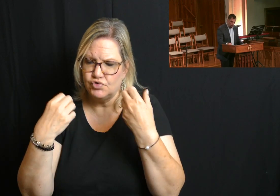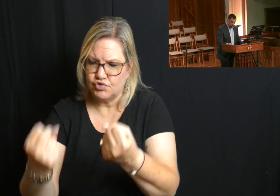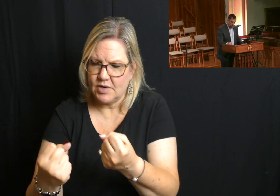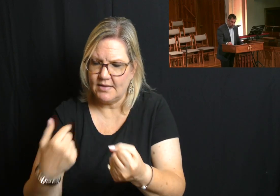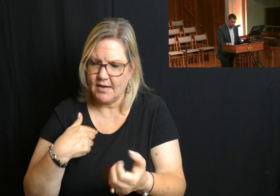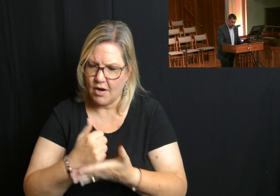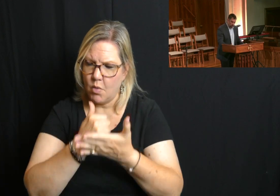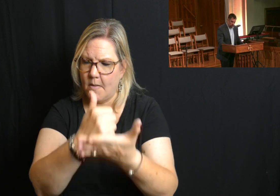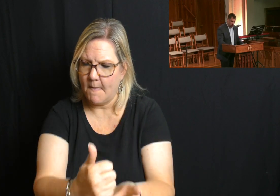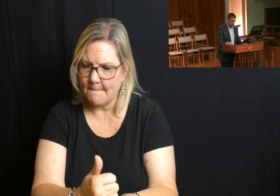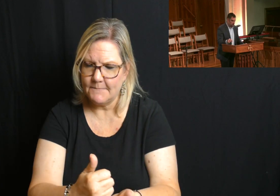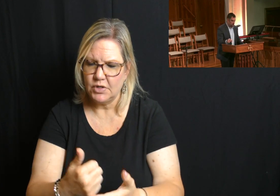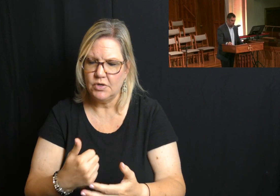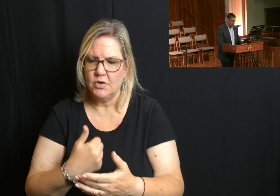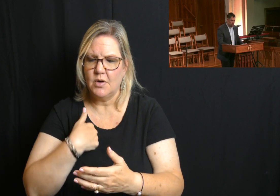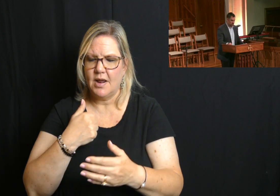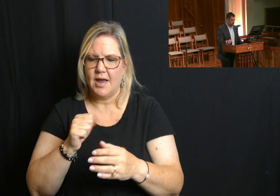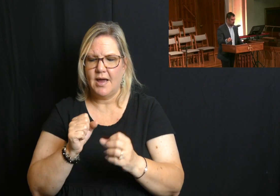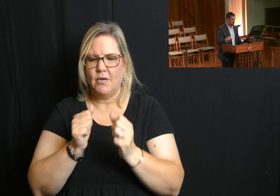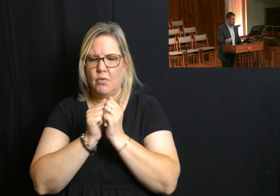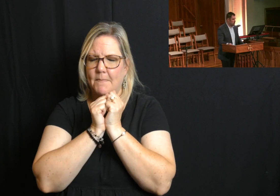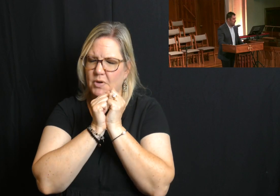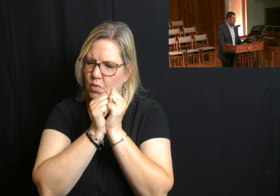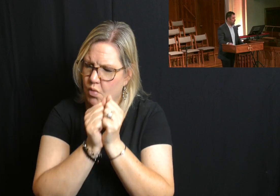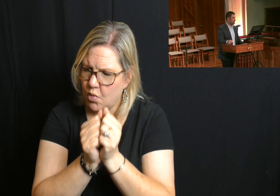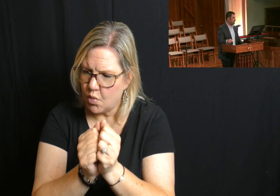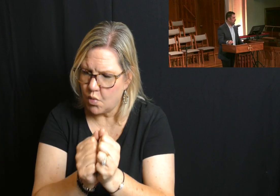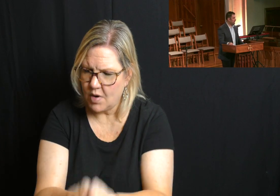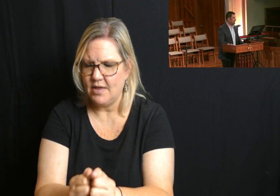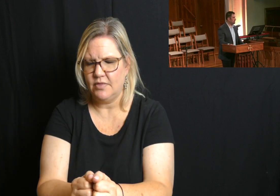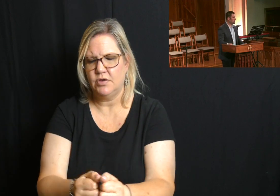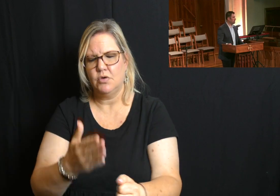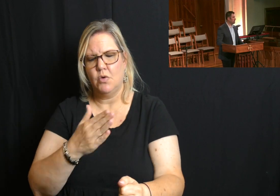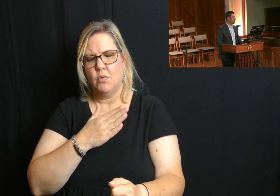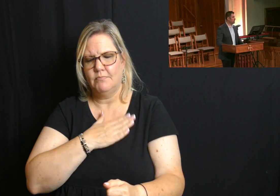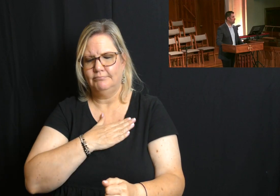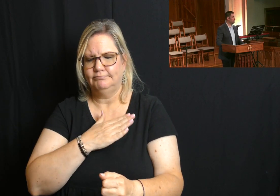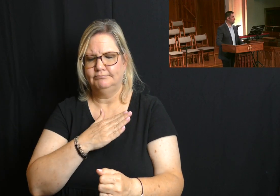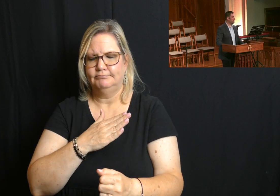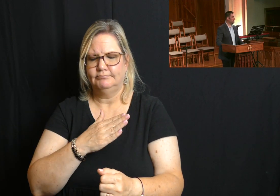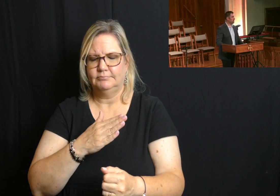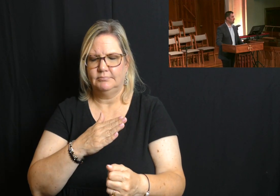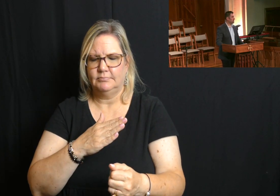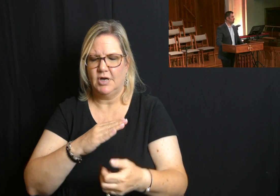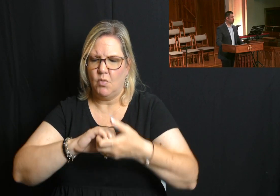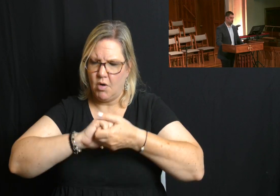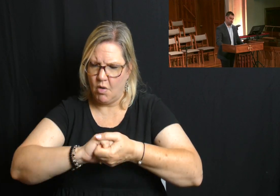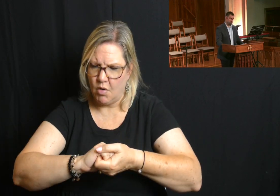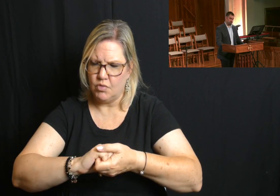will hold on to you with my righteous right hand."